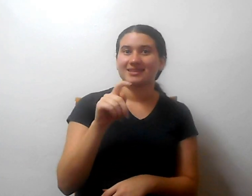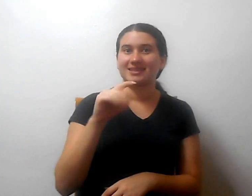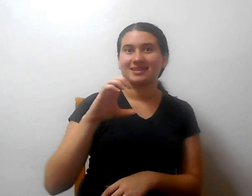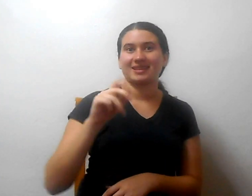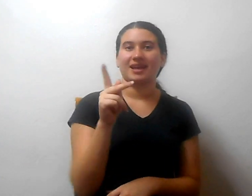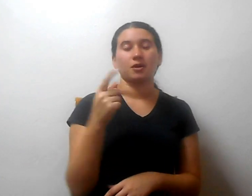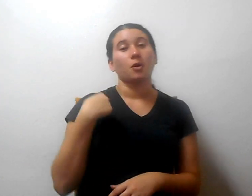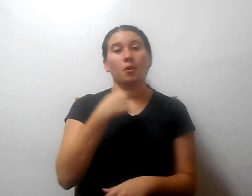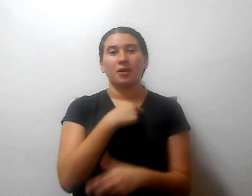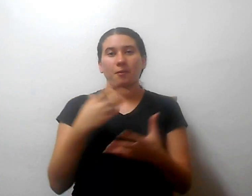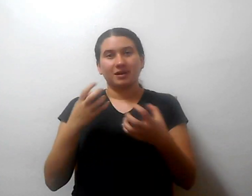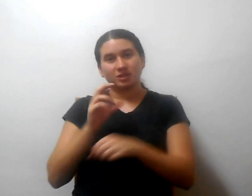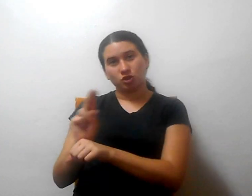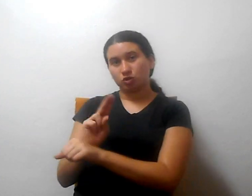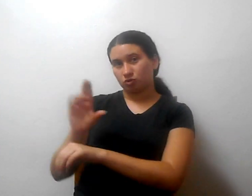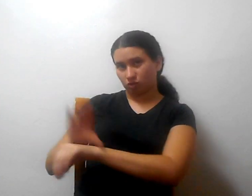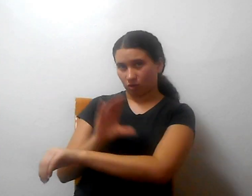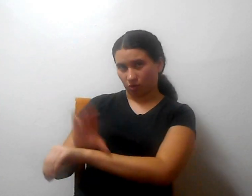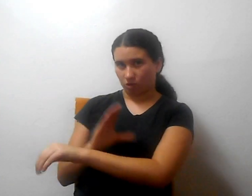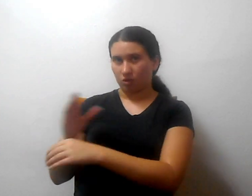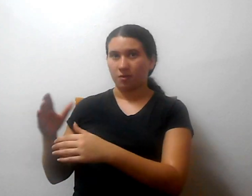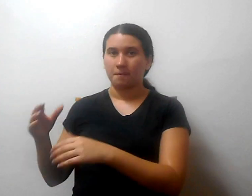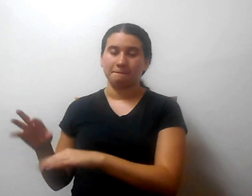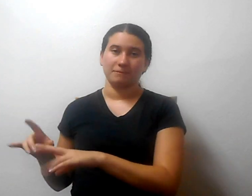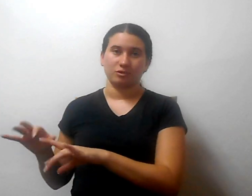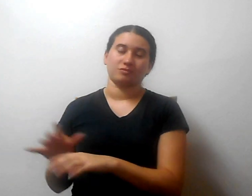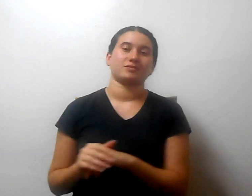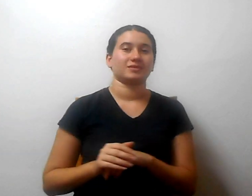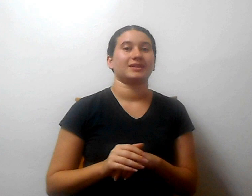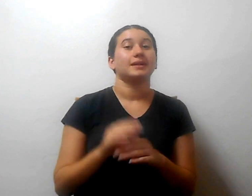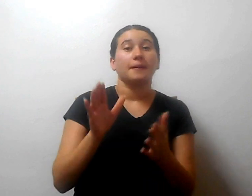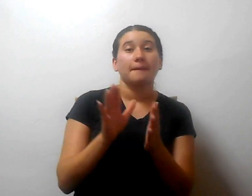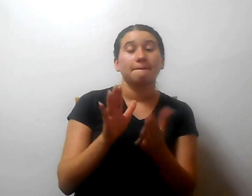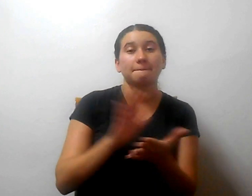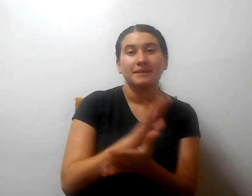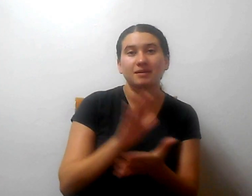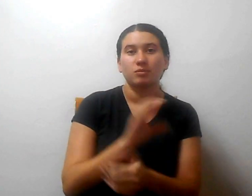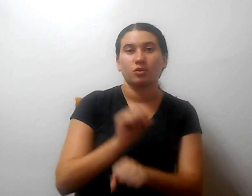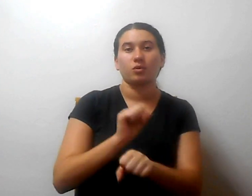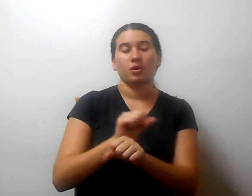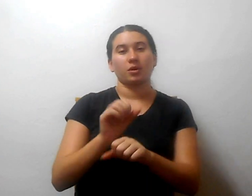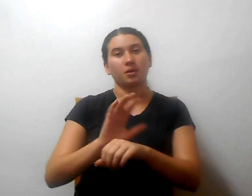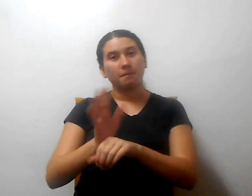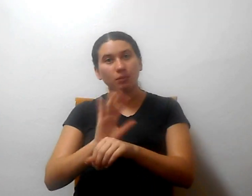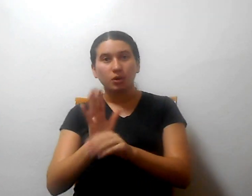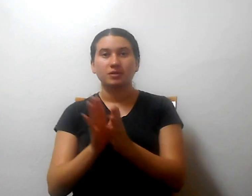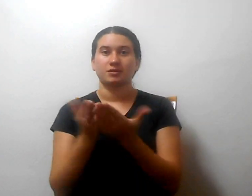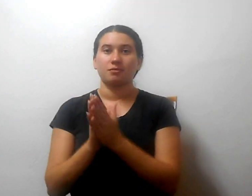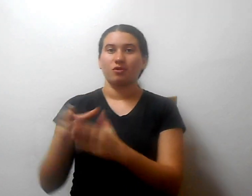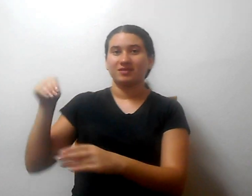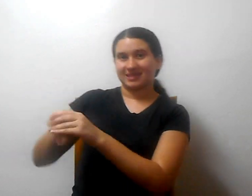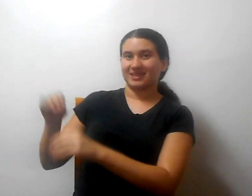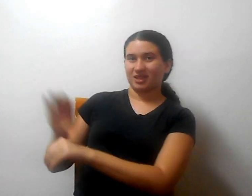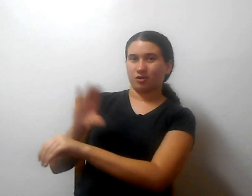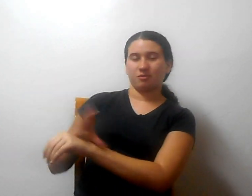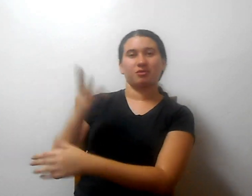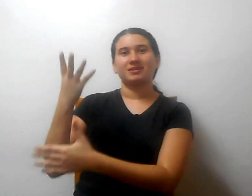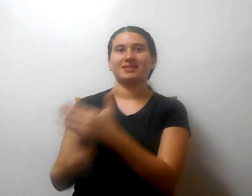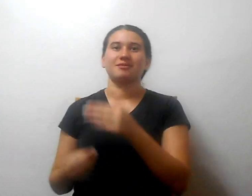to digitize. You can take paperwork, books, movies, and you can make it disappear. It's magic.